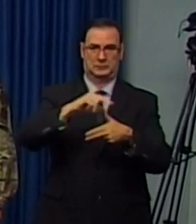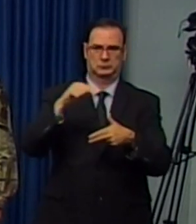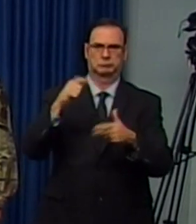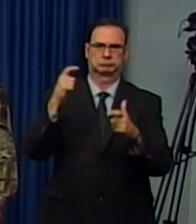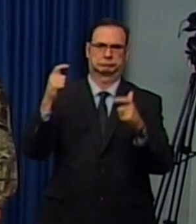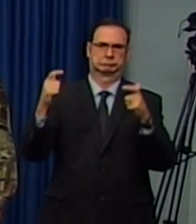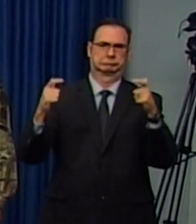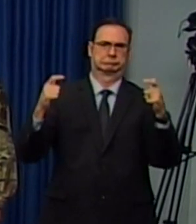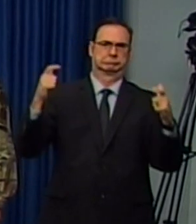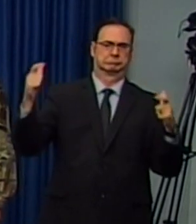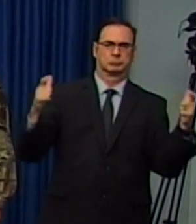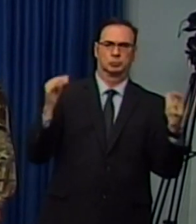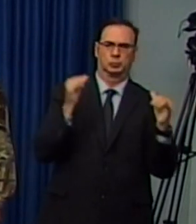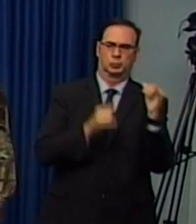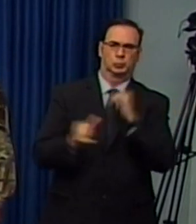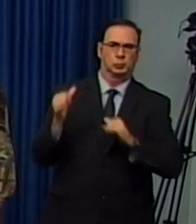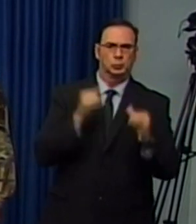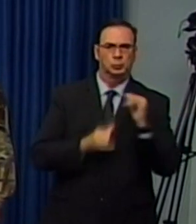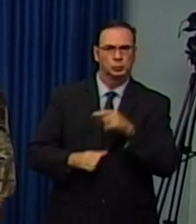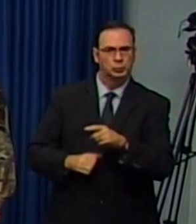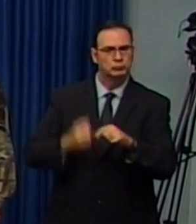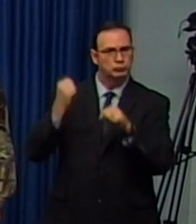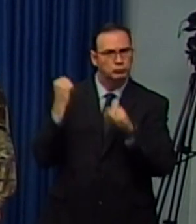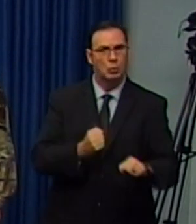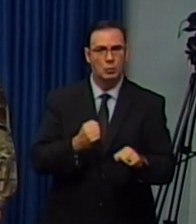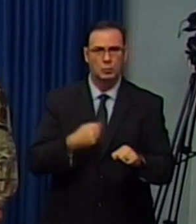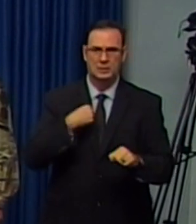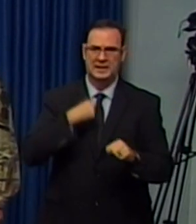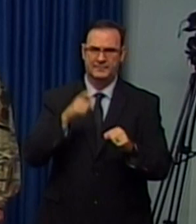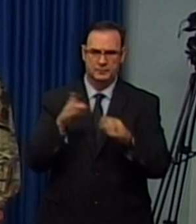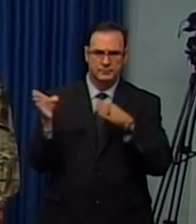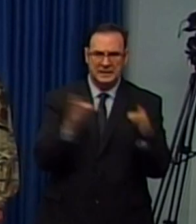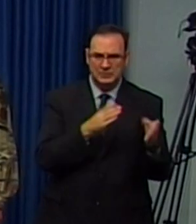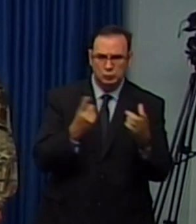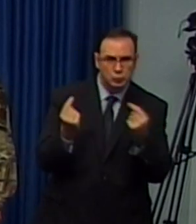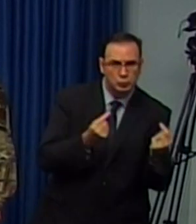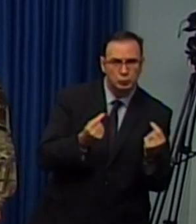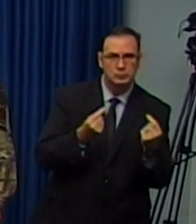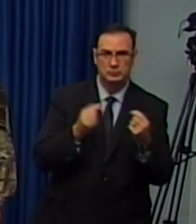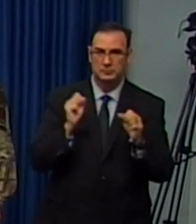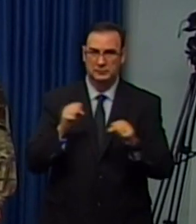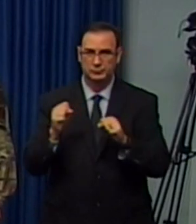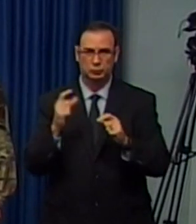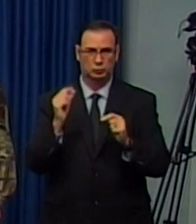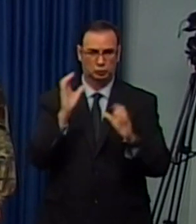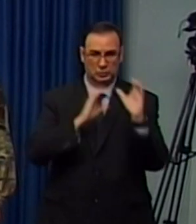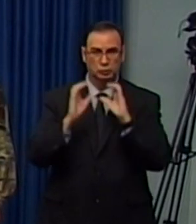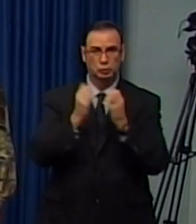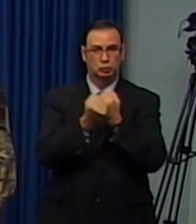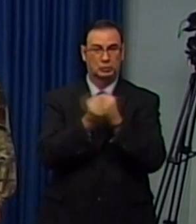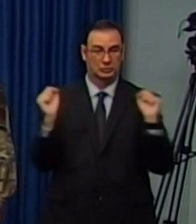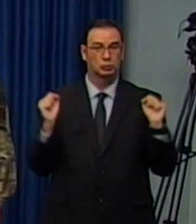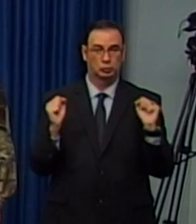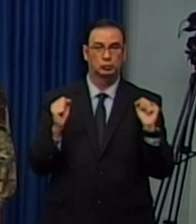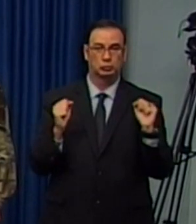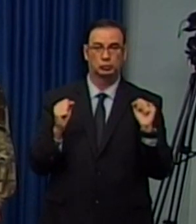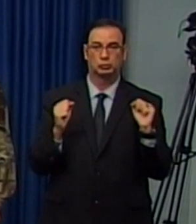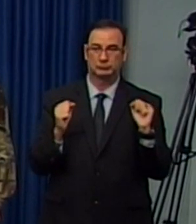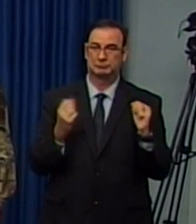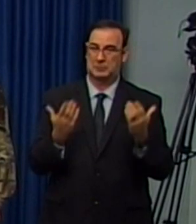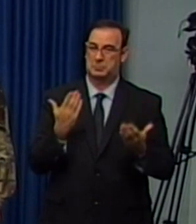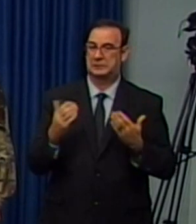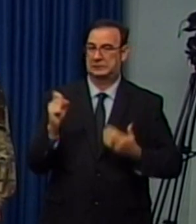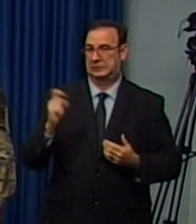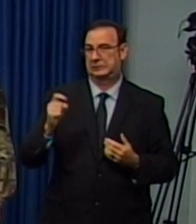ferocity that you know, we've got a plan for potential search and rescue along the East Coast if it comes to that. We